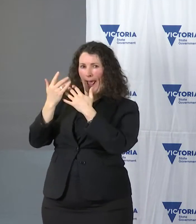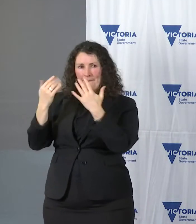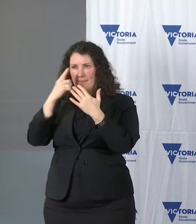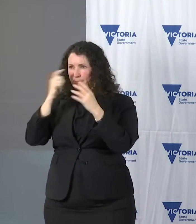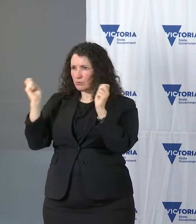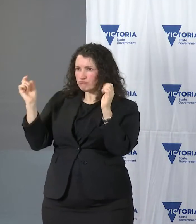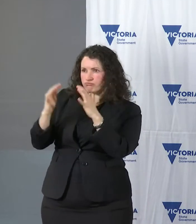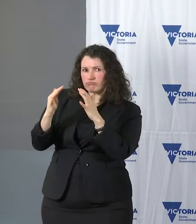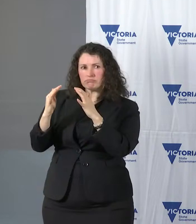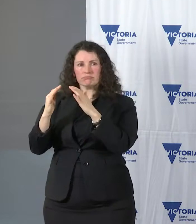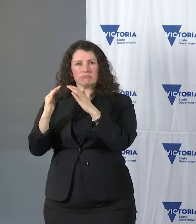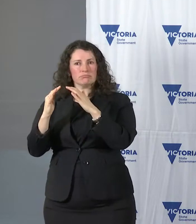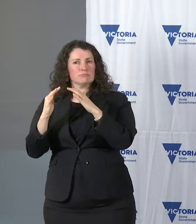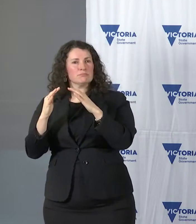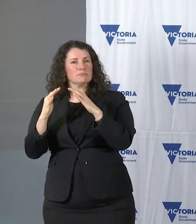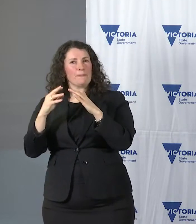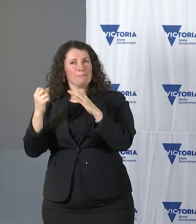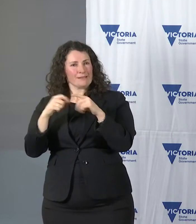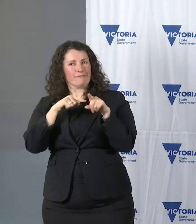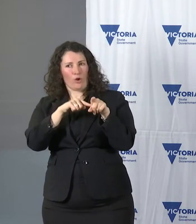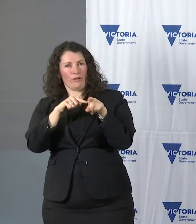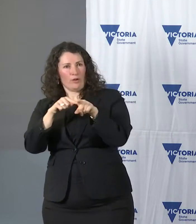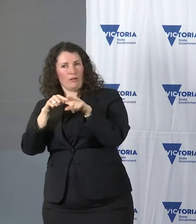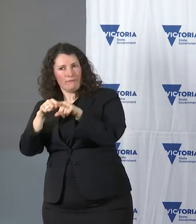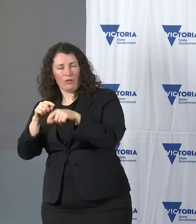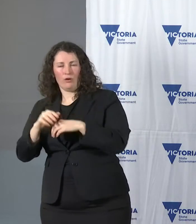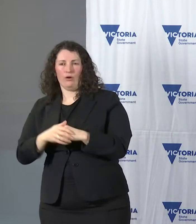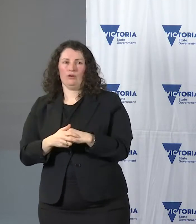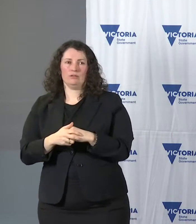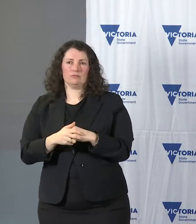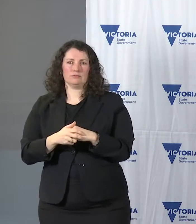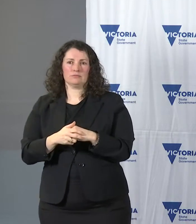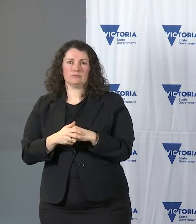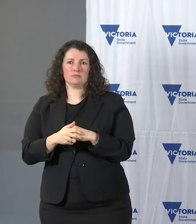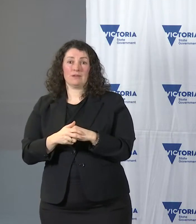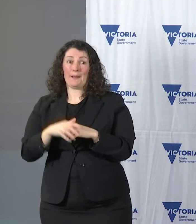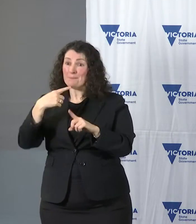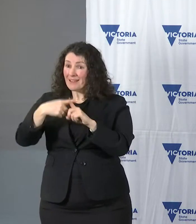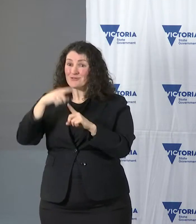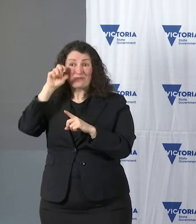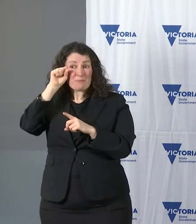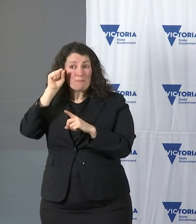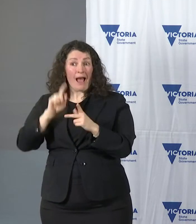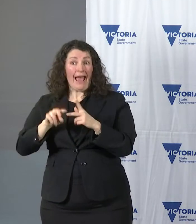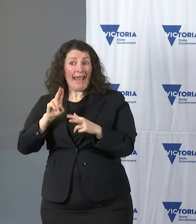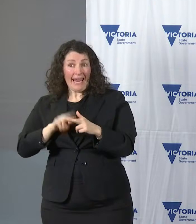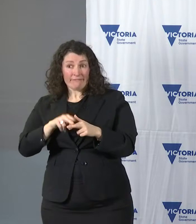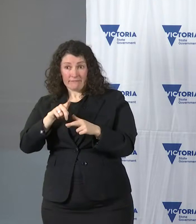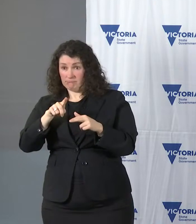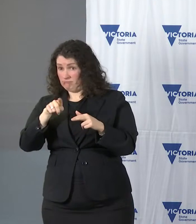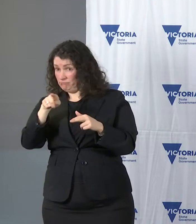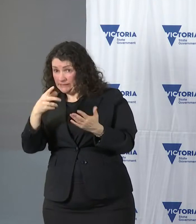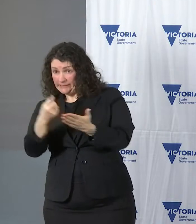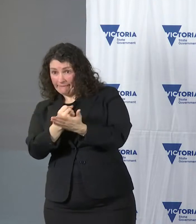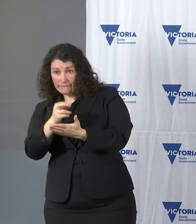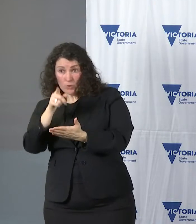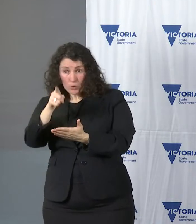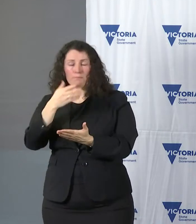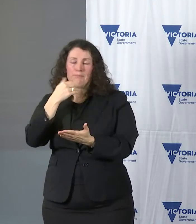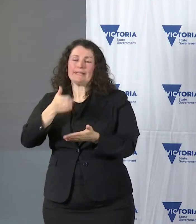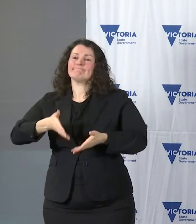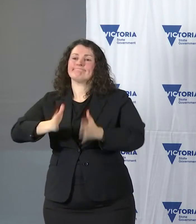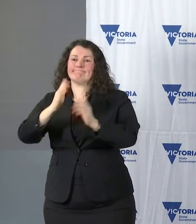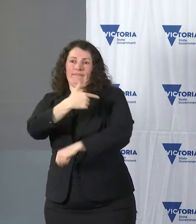to check in, to get tested, and if eligible, of course, to get vaccinated at the earliest opportunity. Thank you.